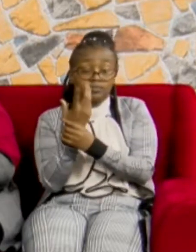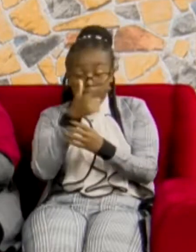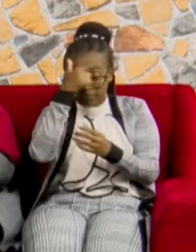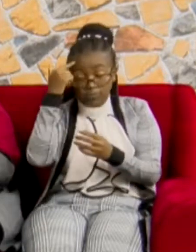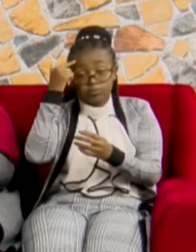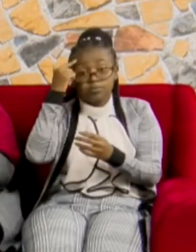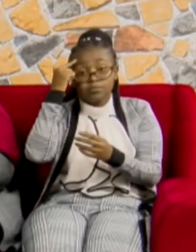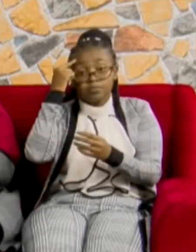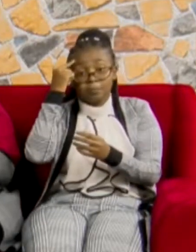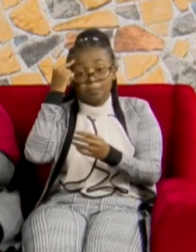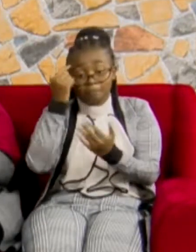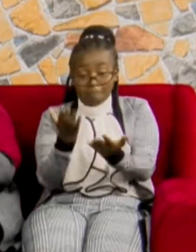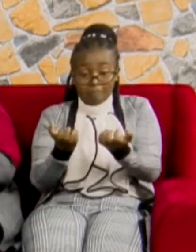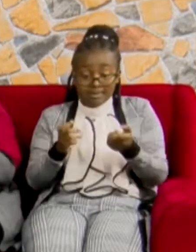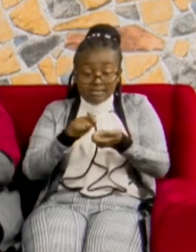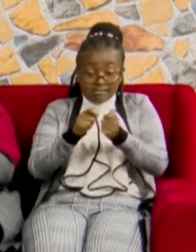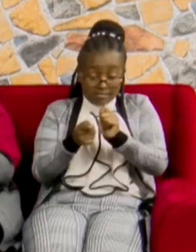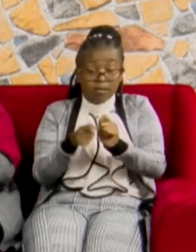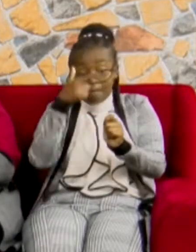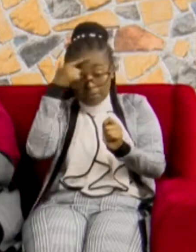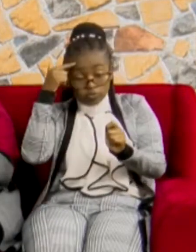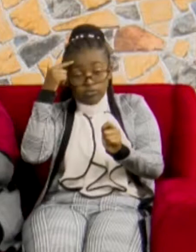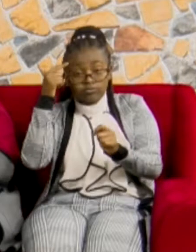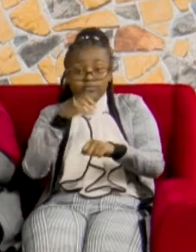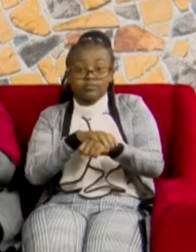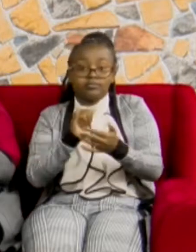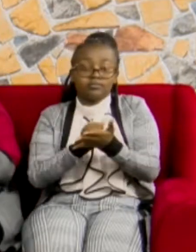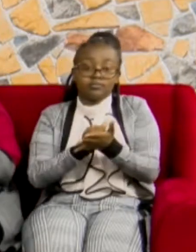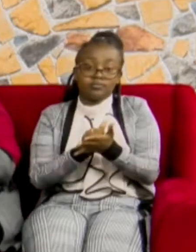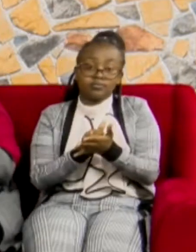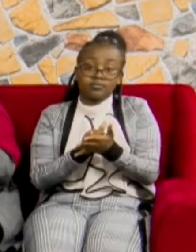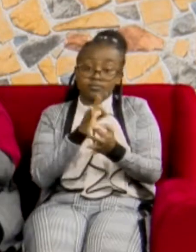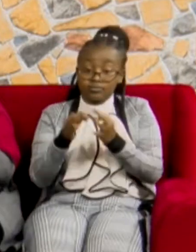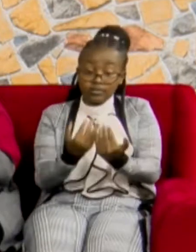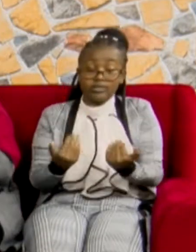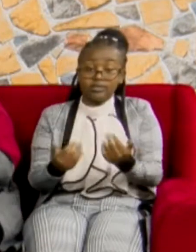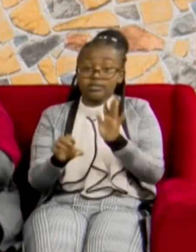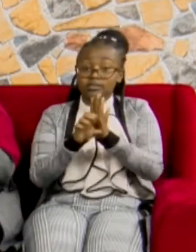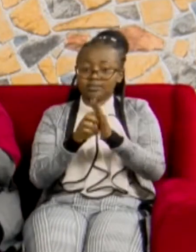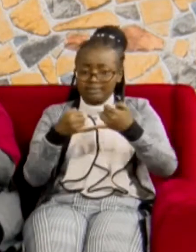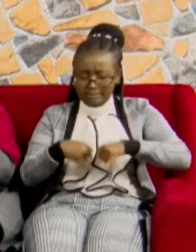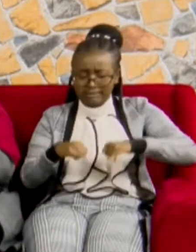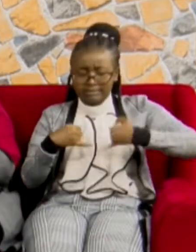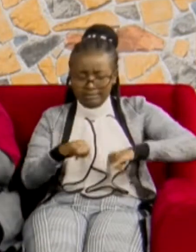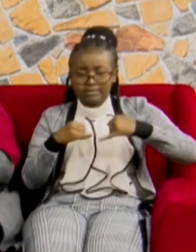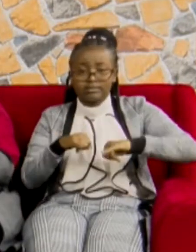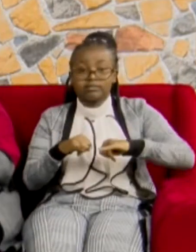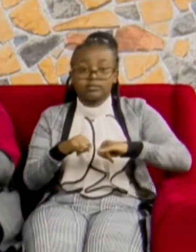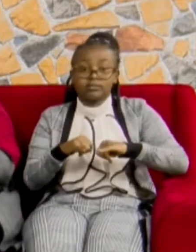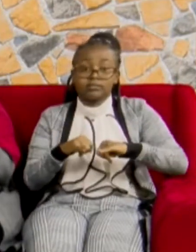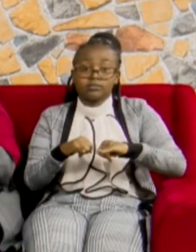trajectory. So the needs change, because you'll find that if a child, for example, is struggling with